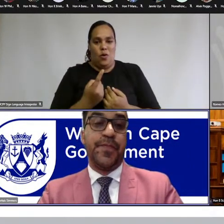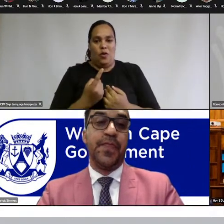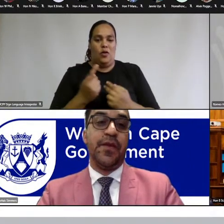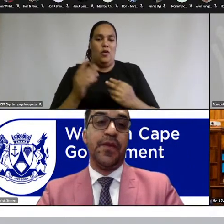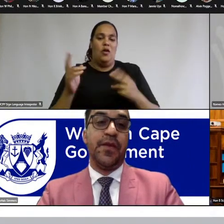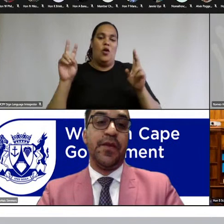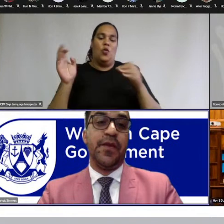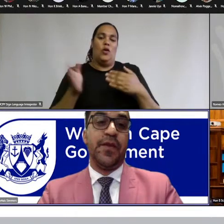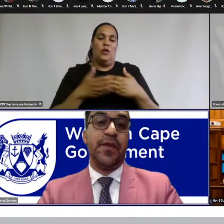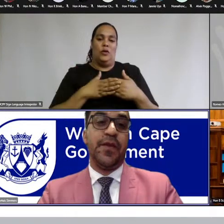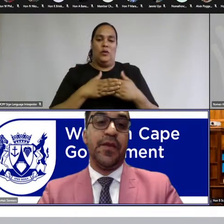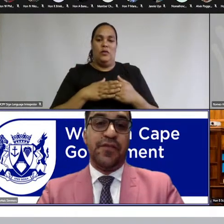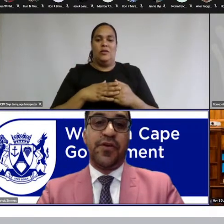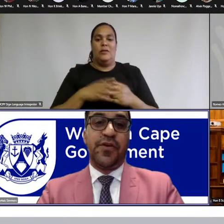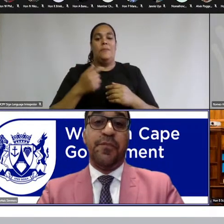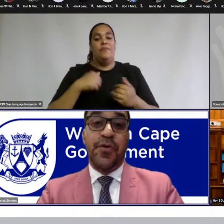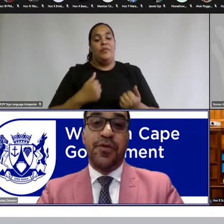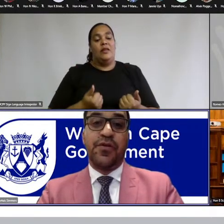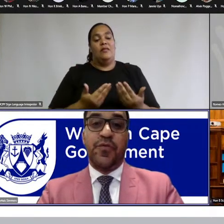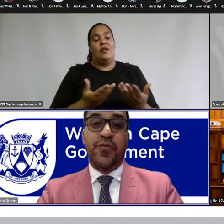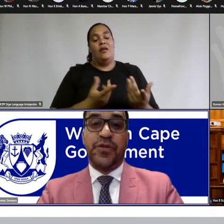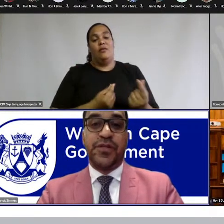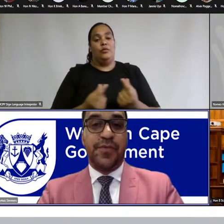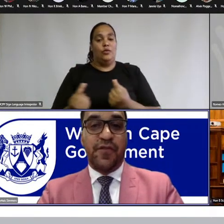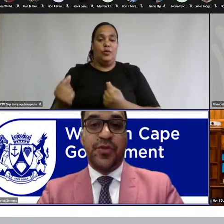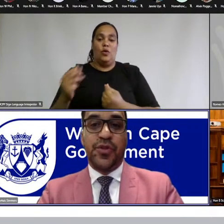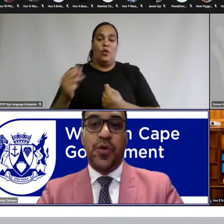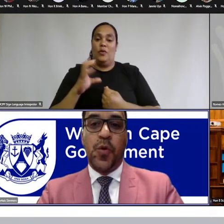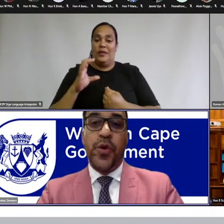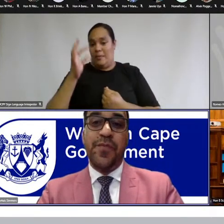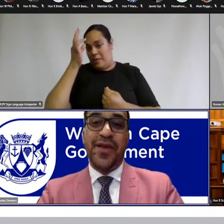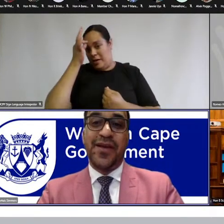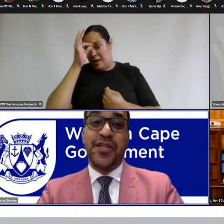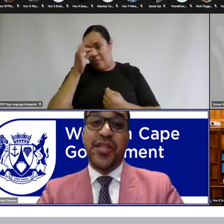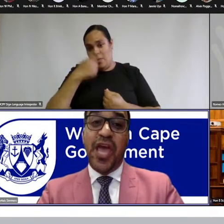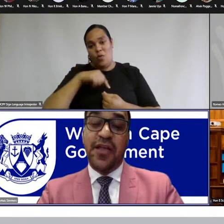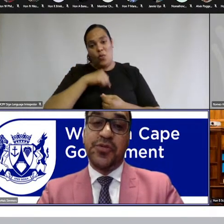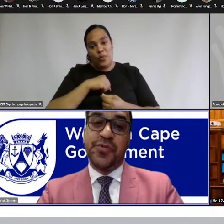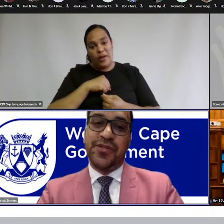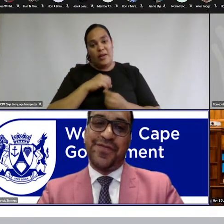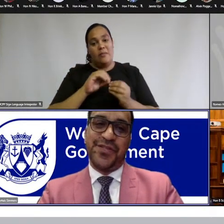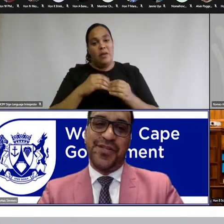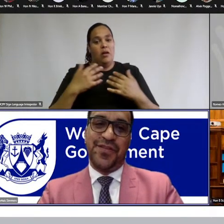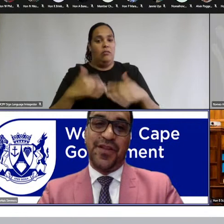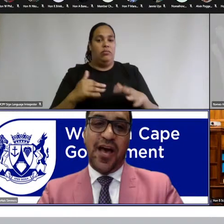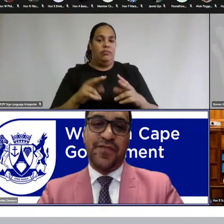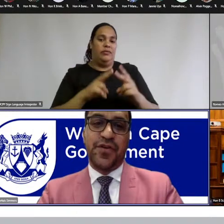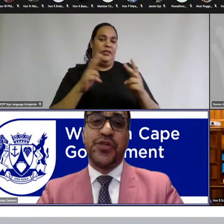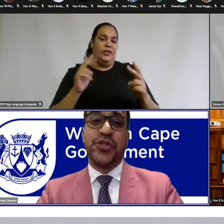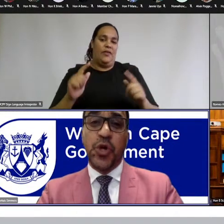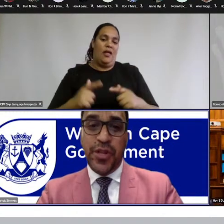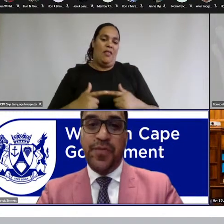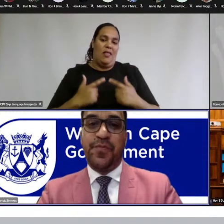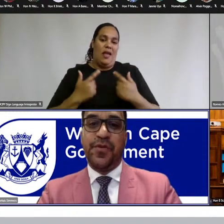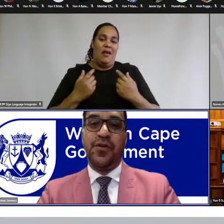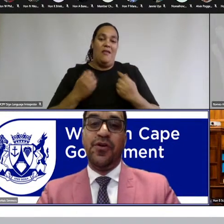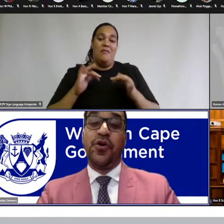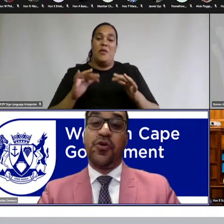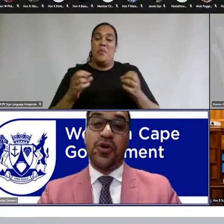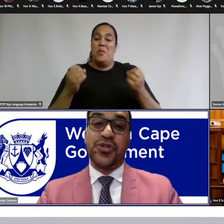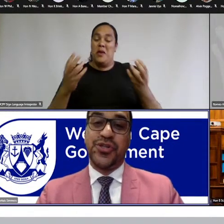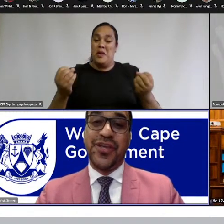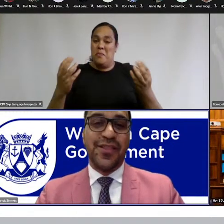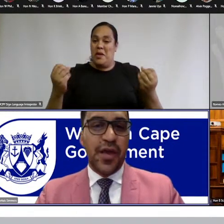quote. As a service delivery component of the Western Cape government, we make a tangible difference in the lives of so many